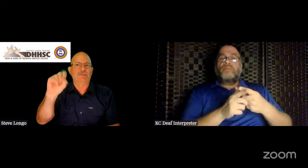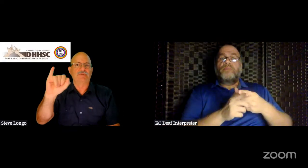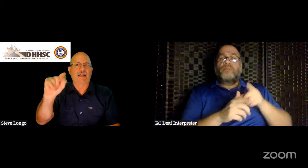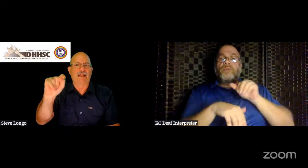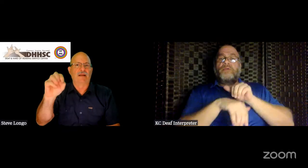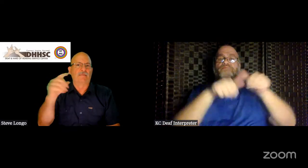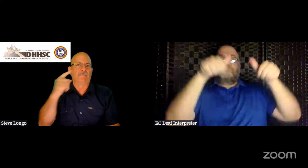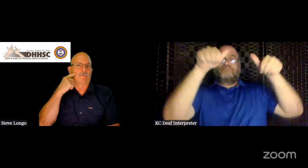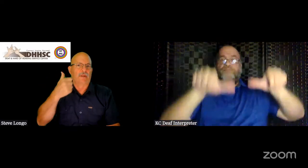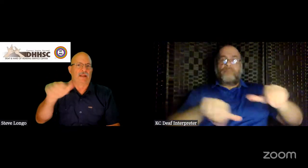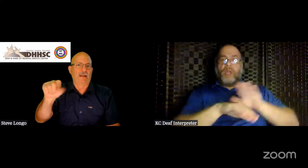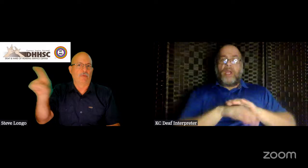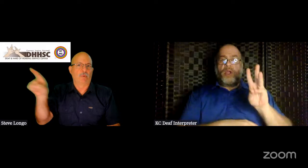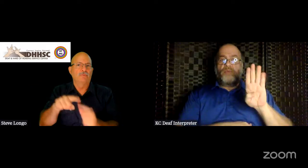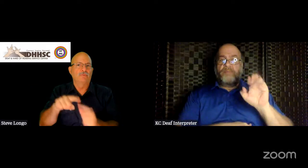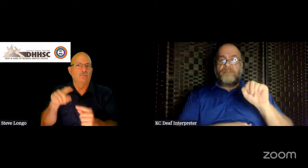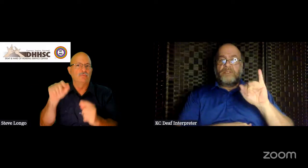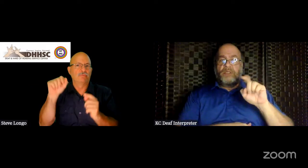to approve that.